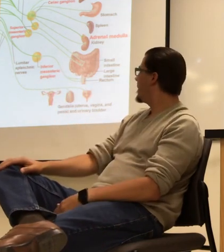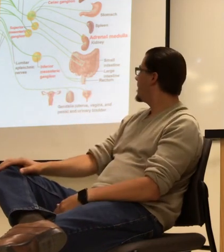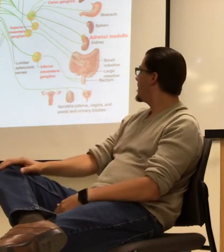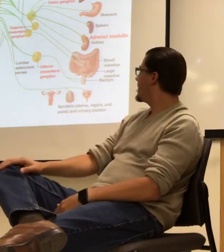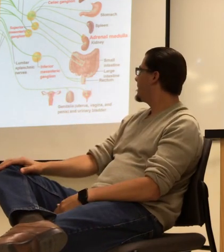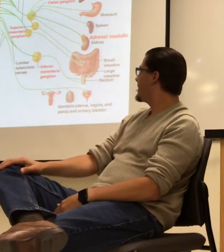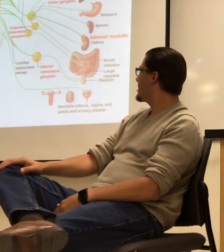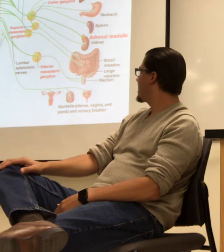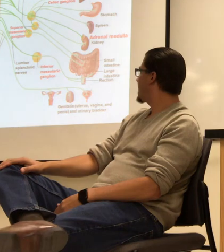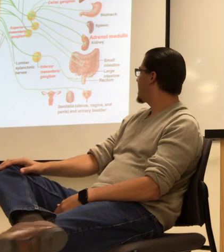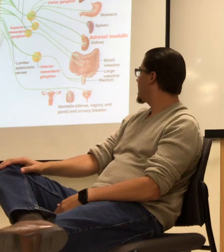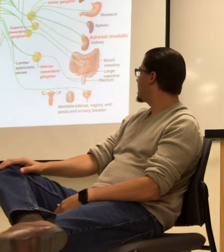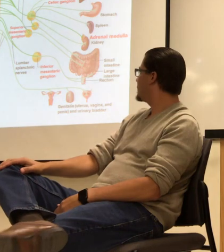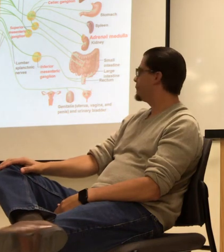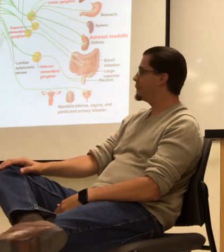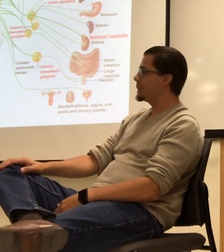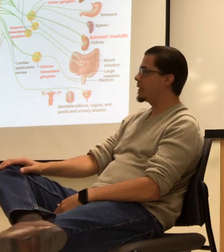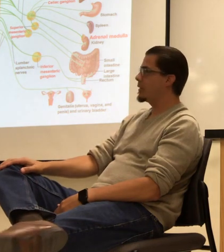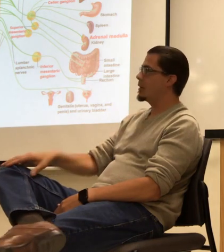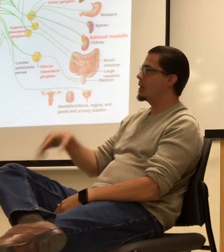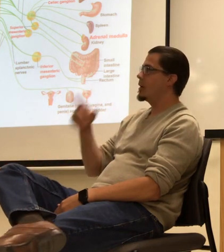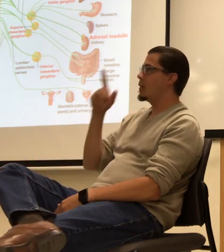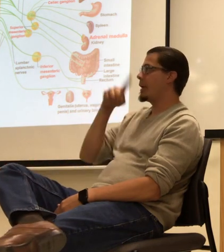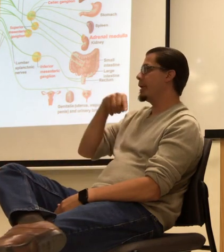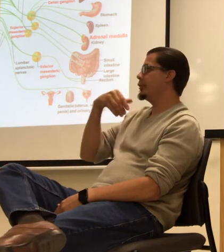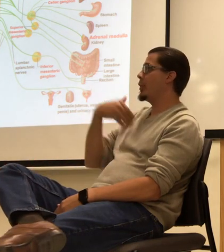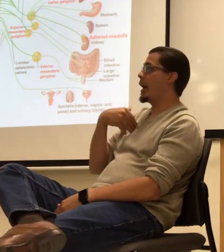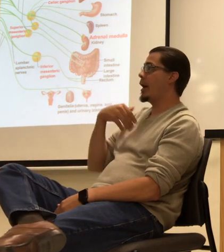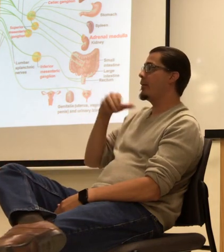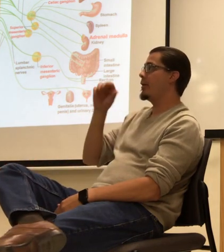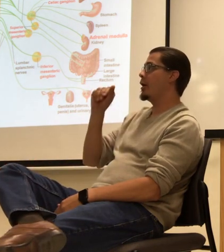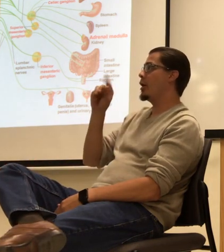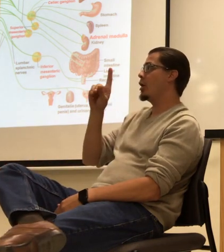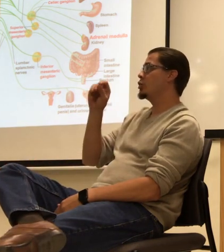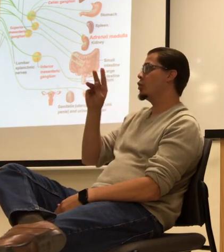pretend you have an adrenal medulla here somewhere.